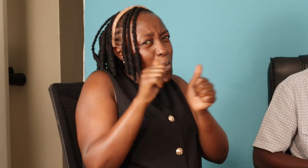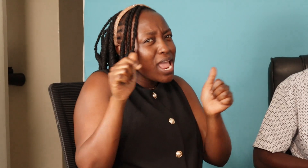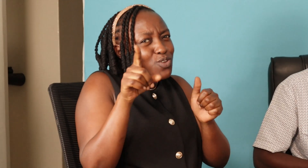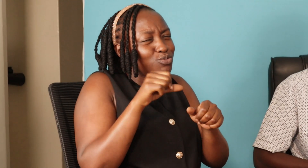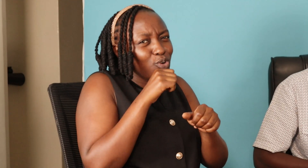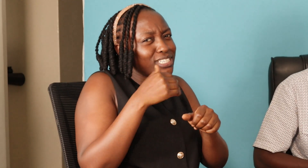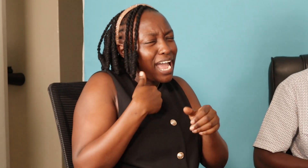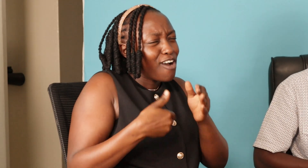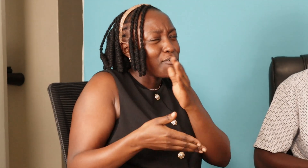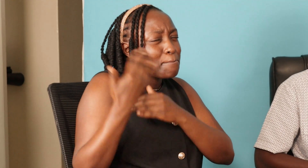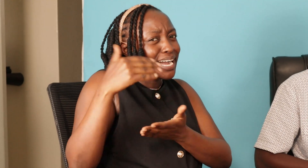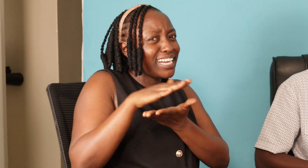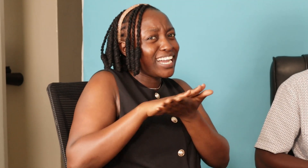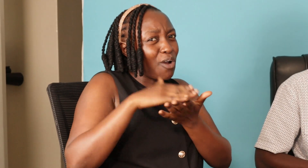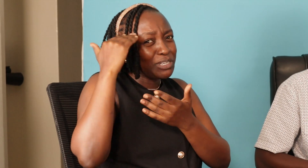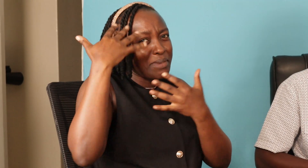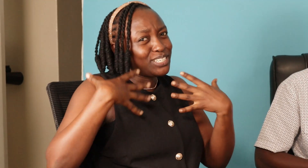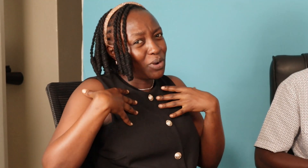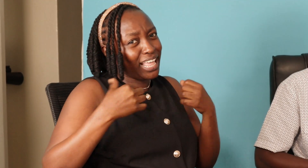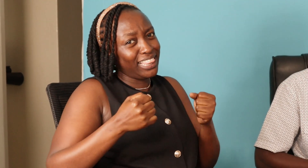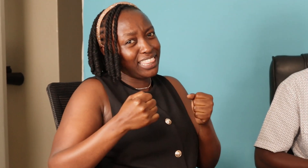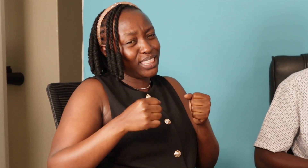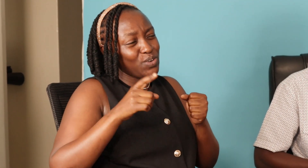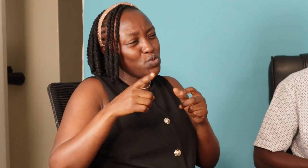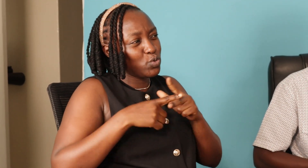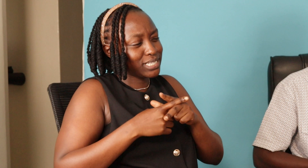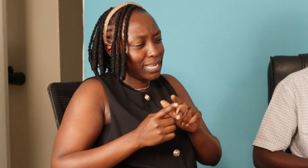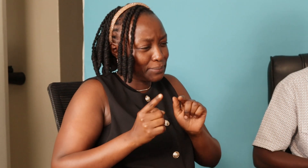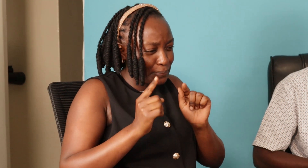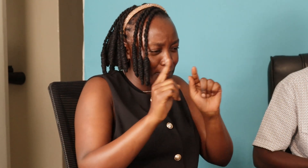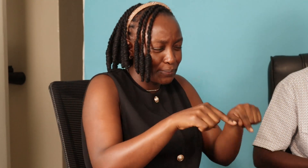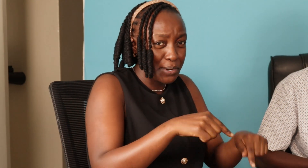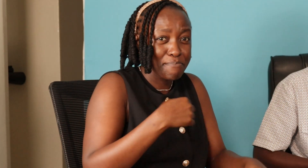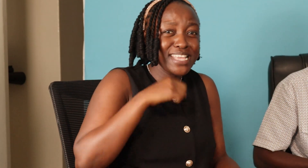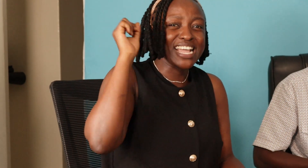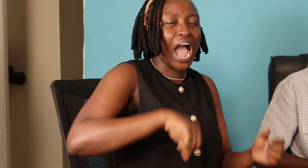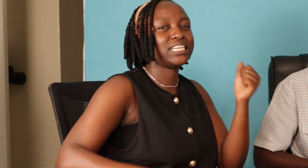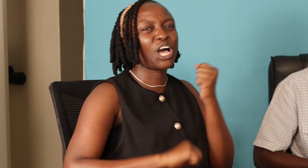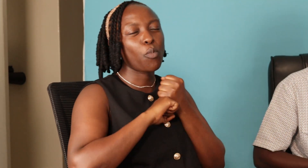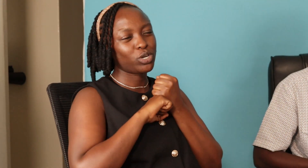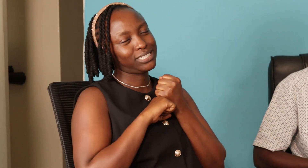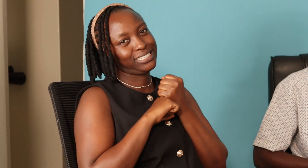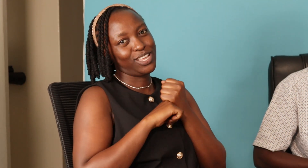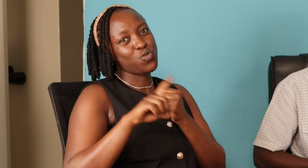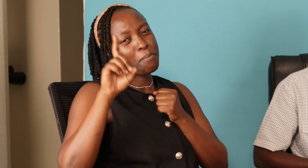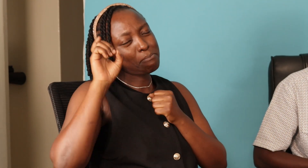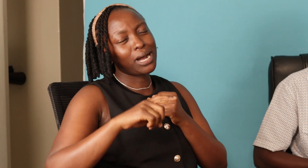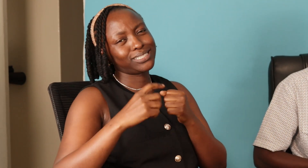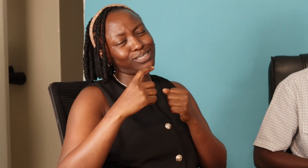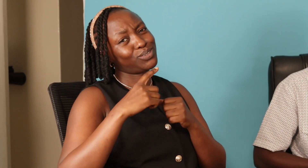sign language interpreters in this field, if you know very well as a sign language interpreter, you do not have the background